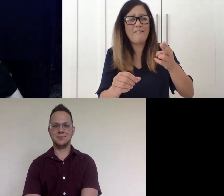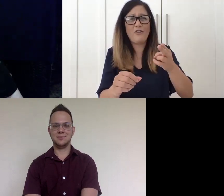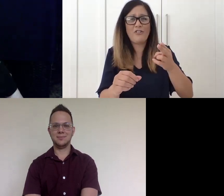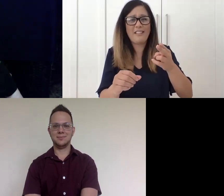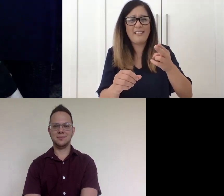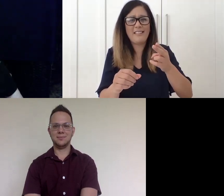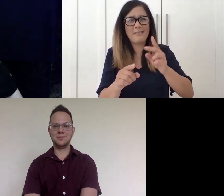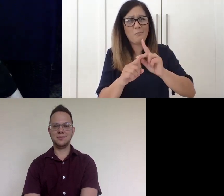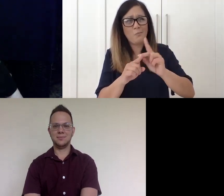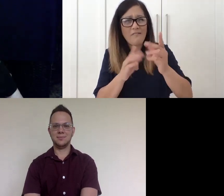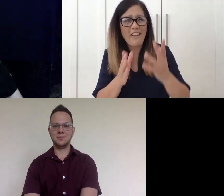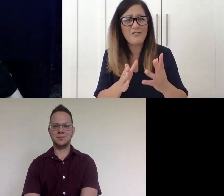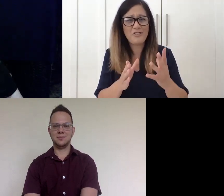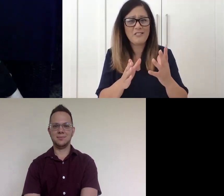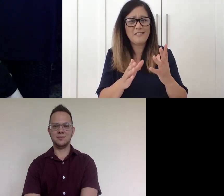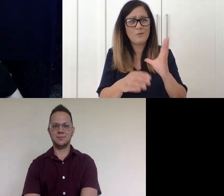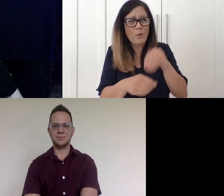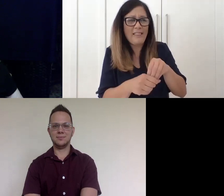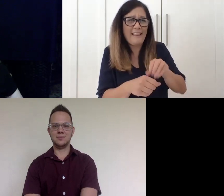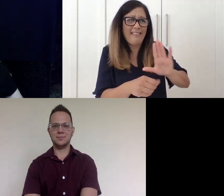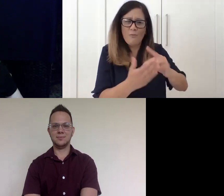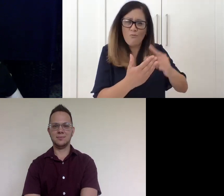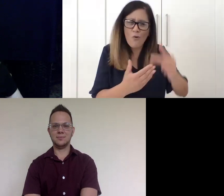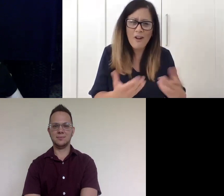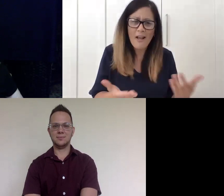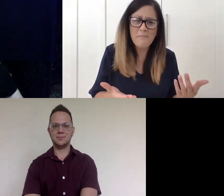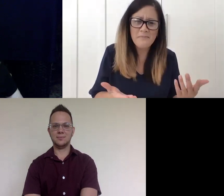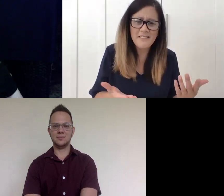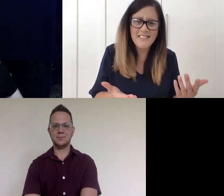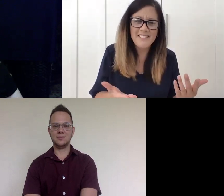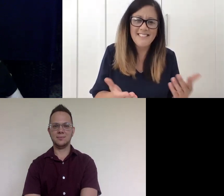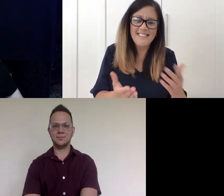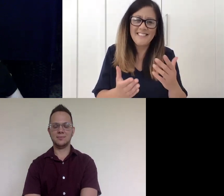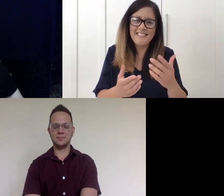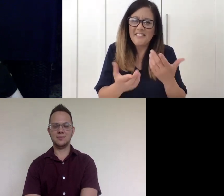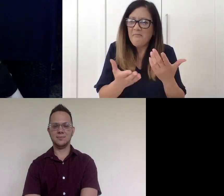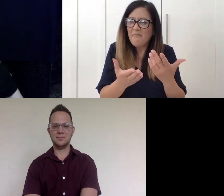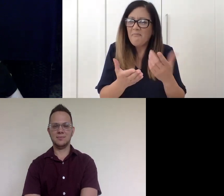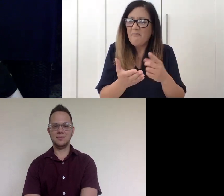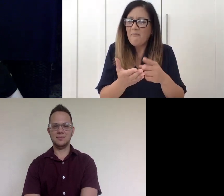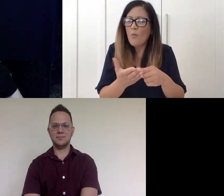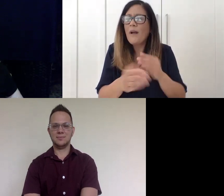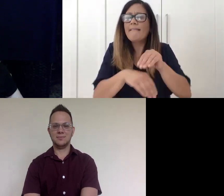include deaf and hard of hearing individuals in the professions with their programs.